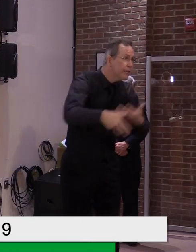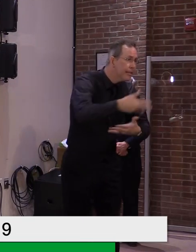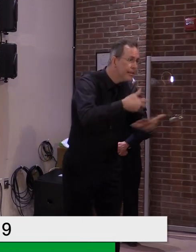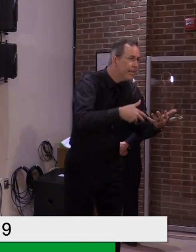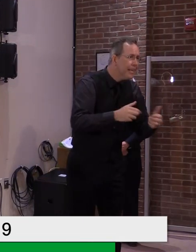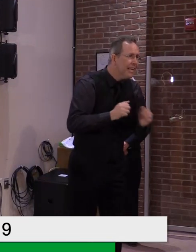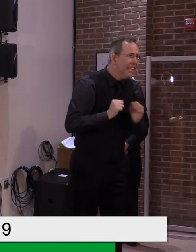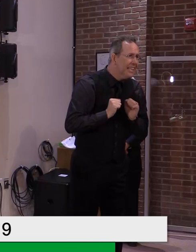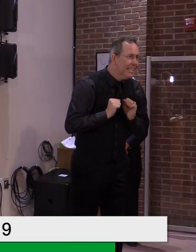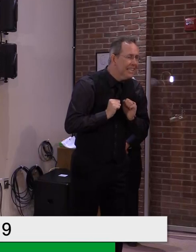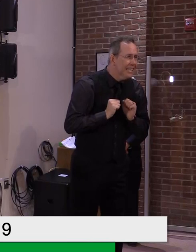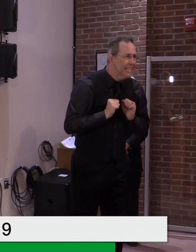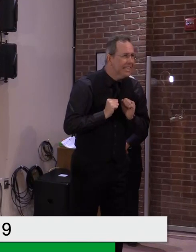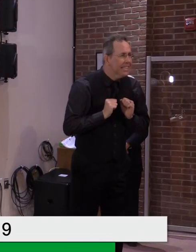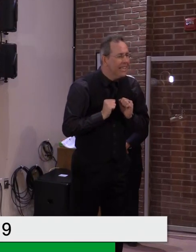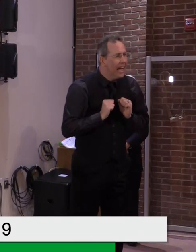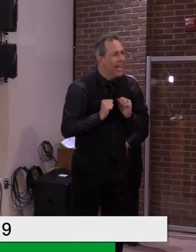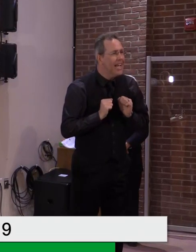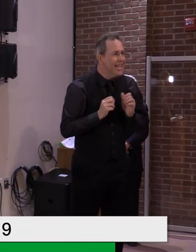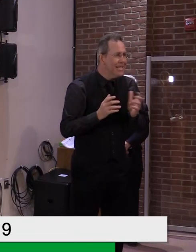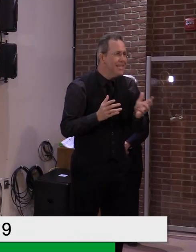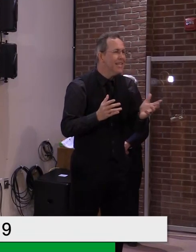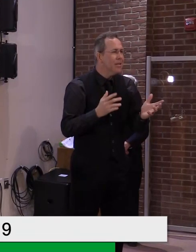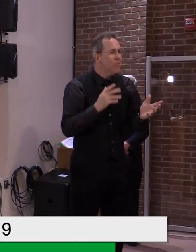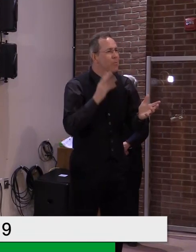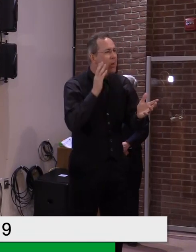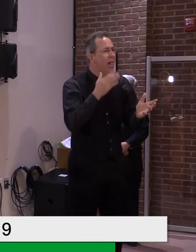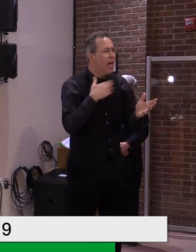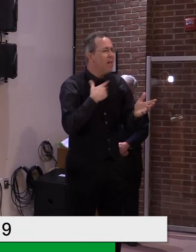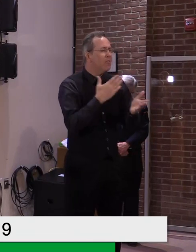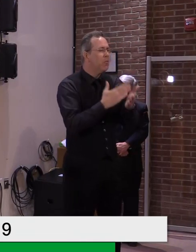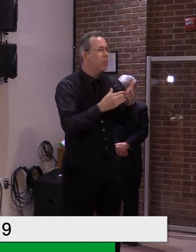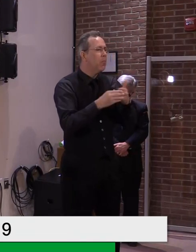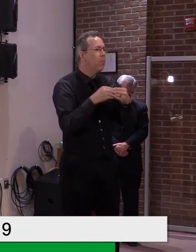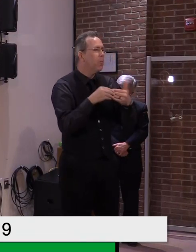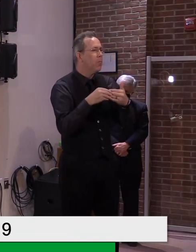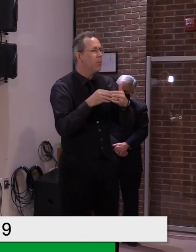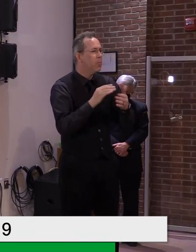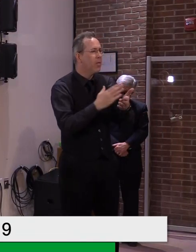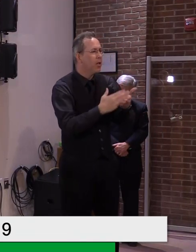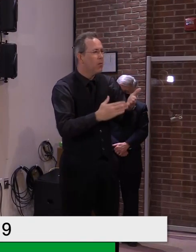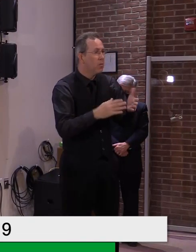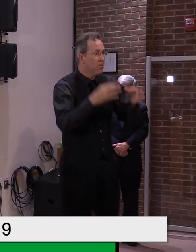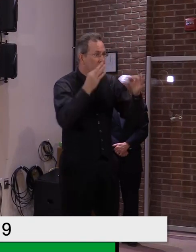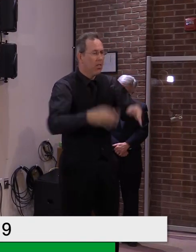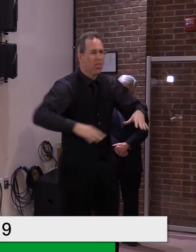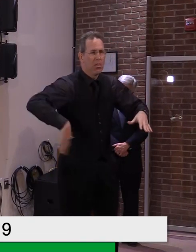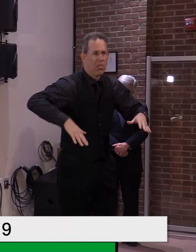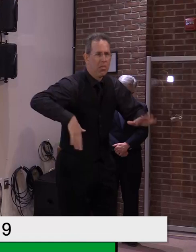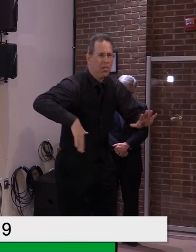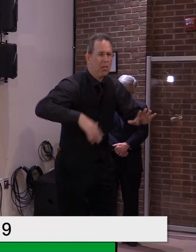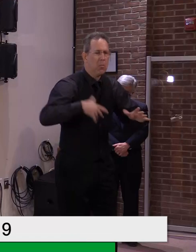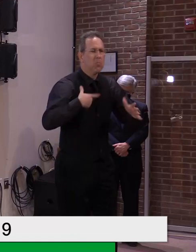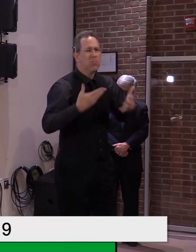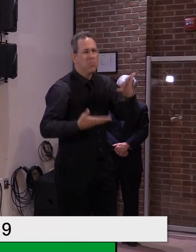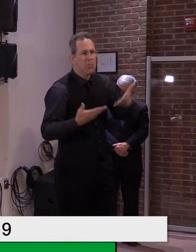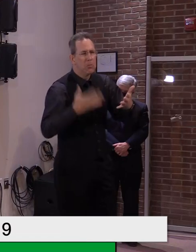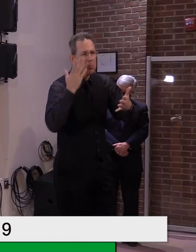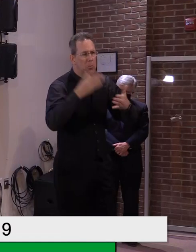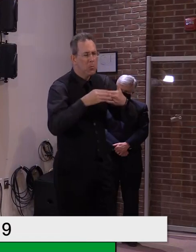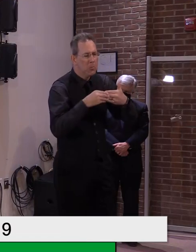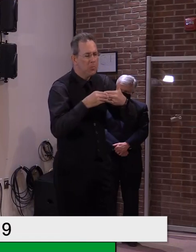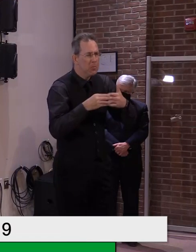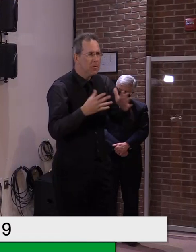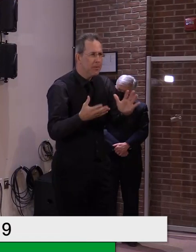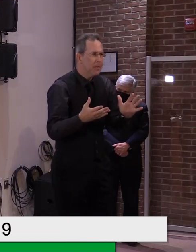there will be evolving guidance, but I can't tell you yet when and how that will evolve, but there will be